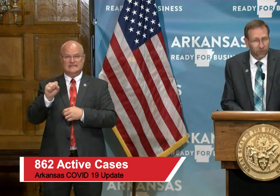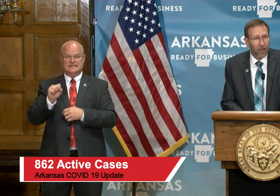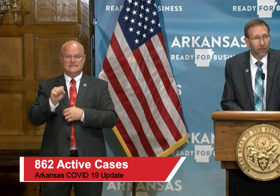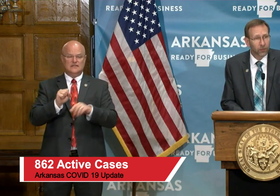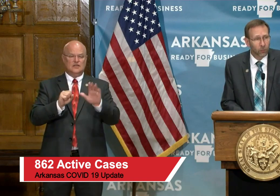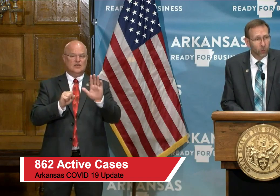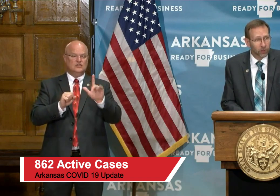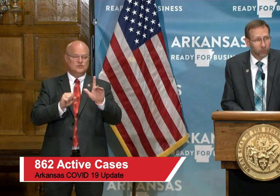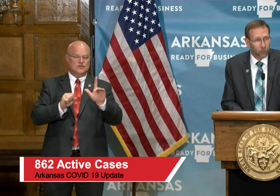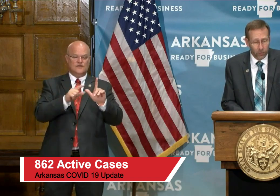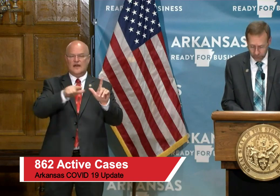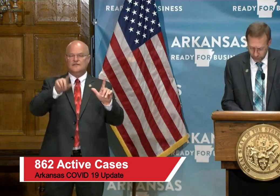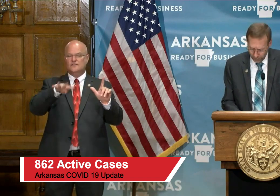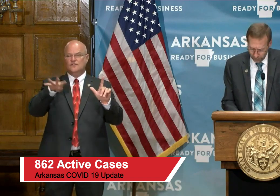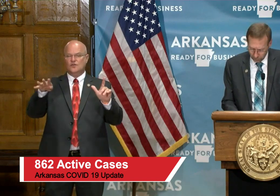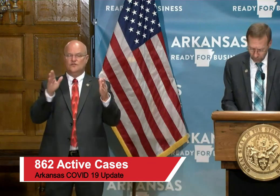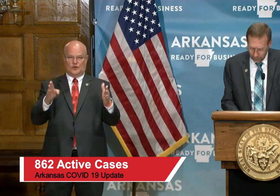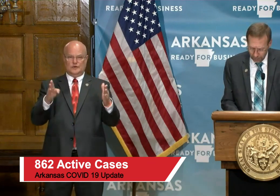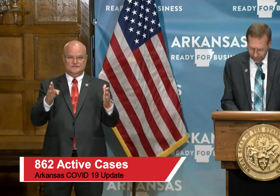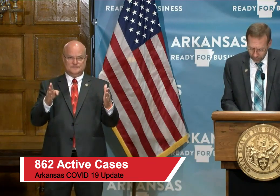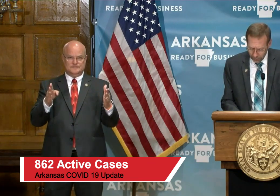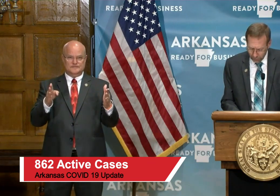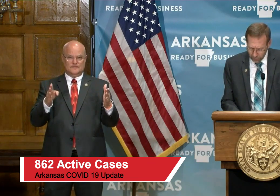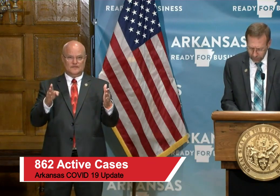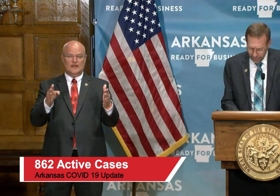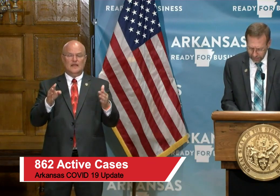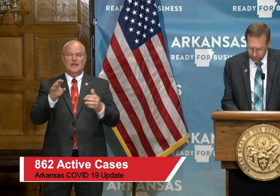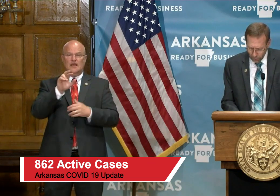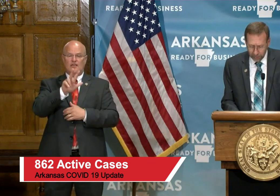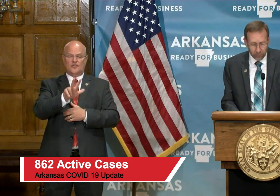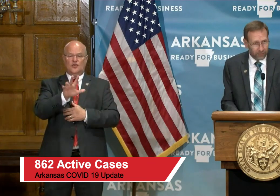the 25 to 44 year range, and